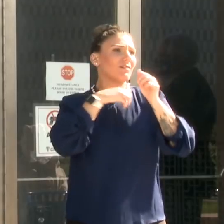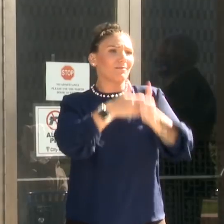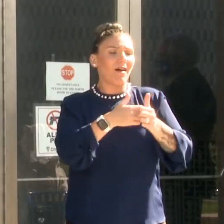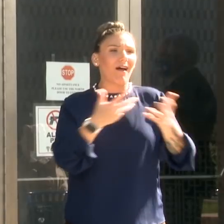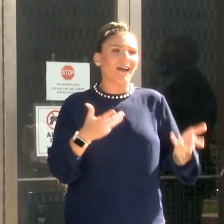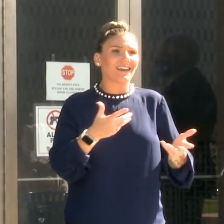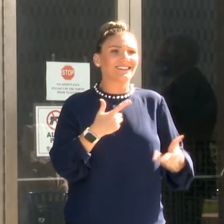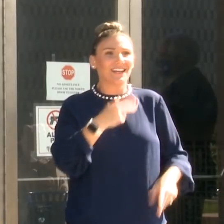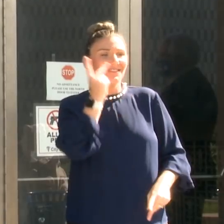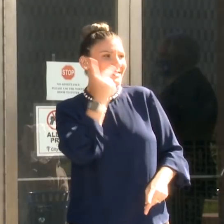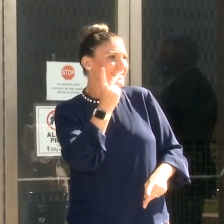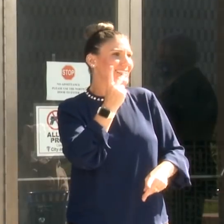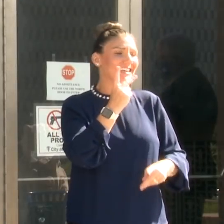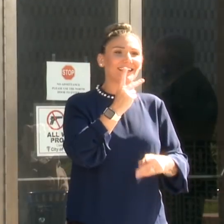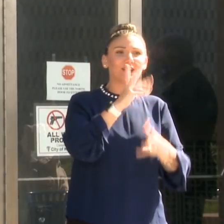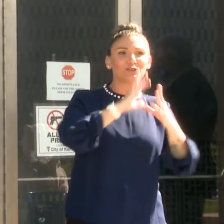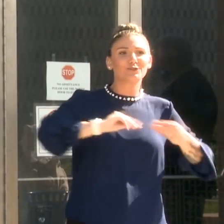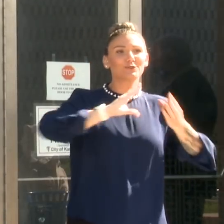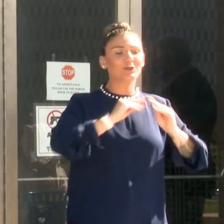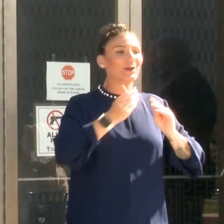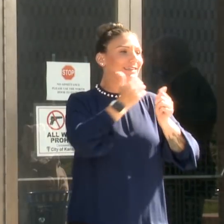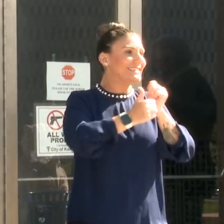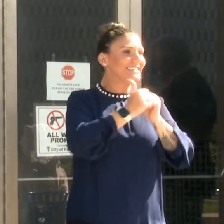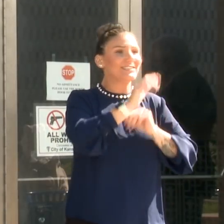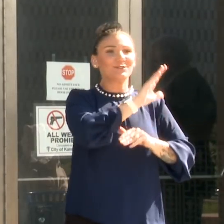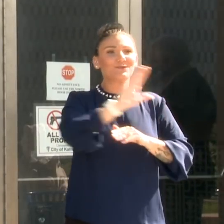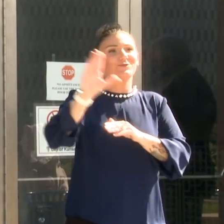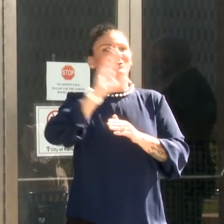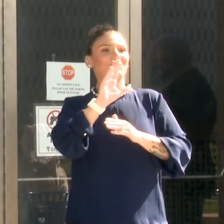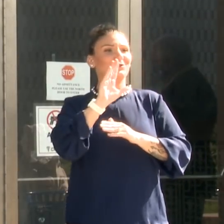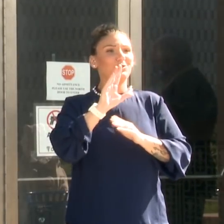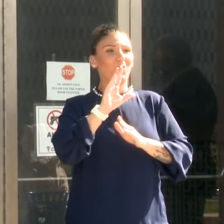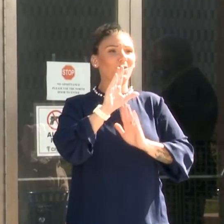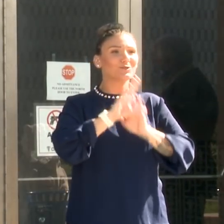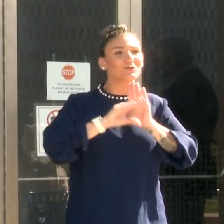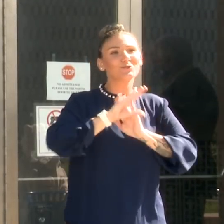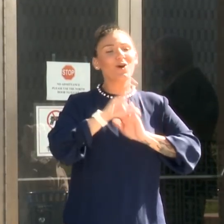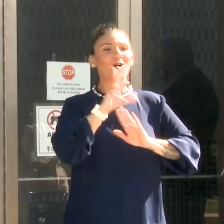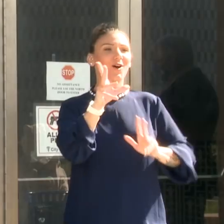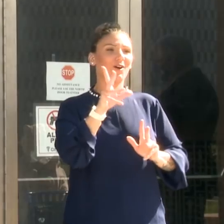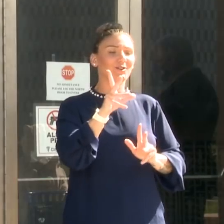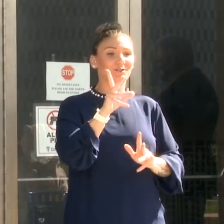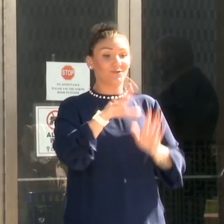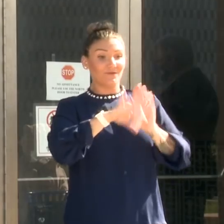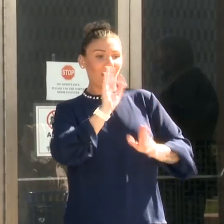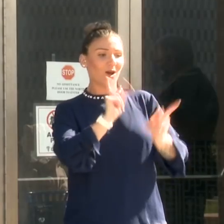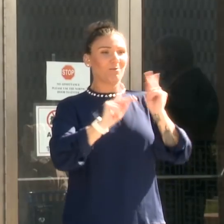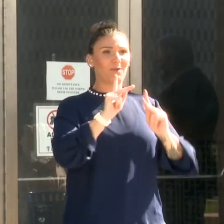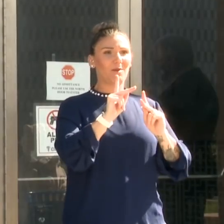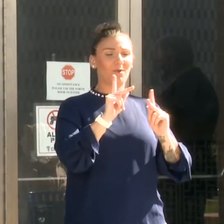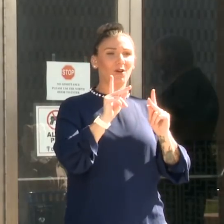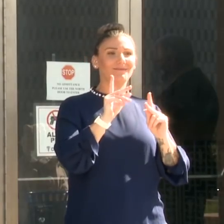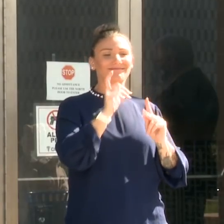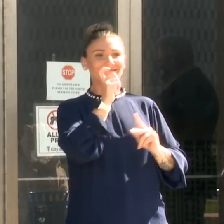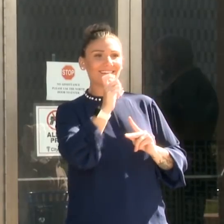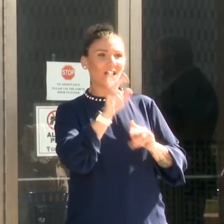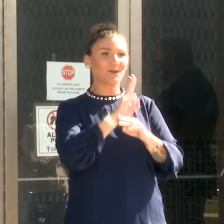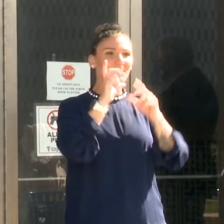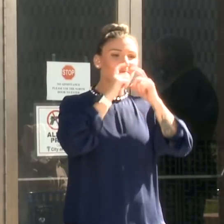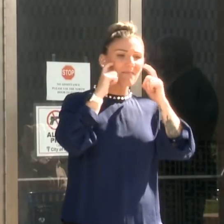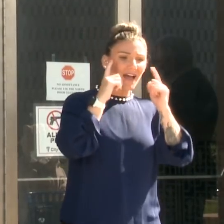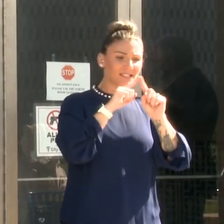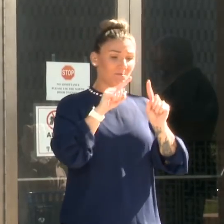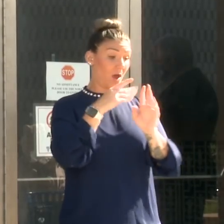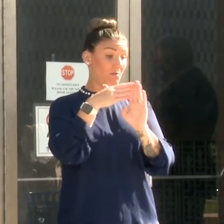seen a story on each of your stations where you found people who weren't wearing it, but I think when you look at the fact that before, 0% of Kansas Cityans were